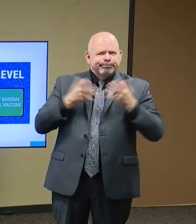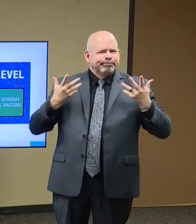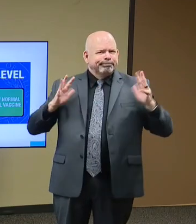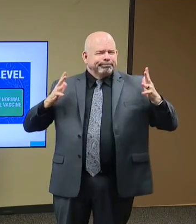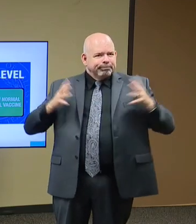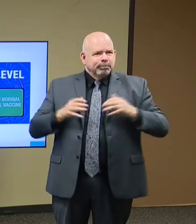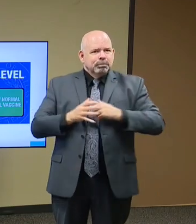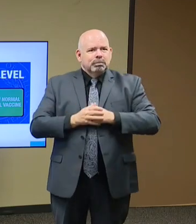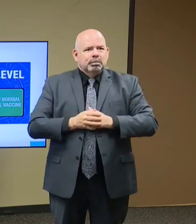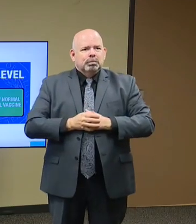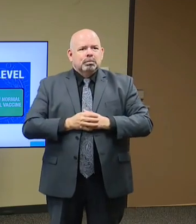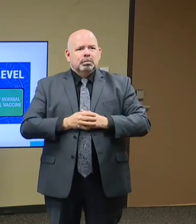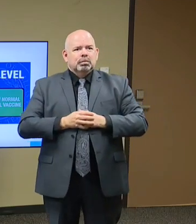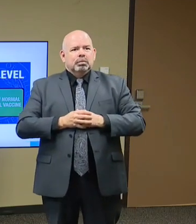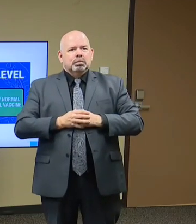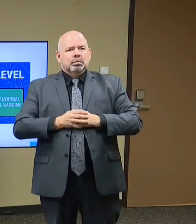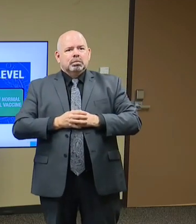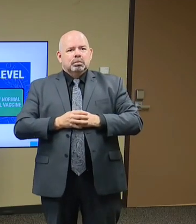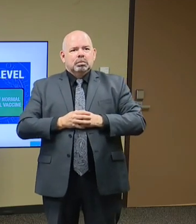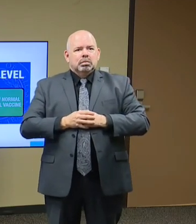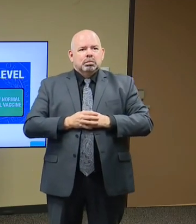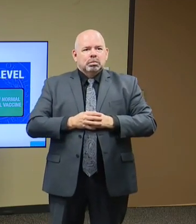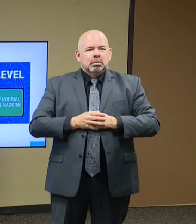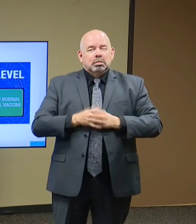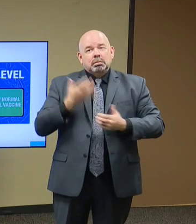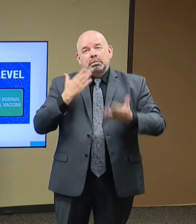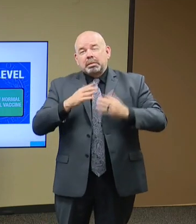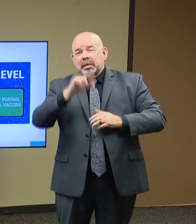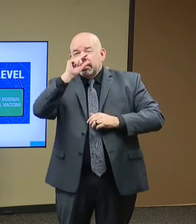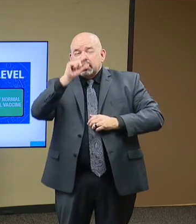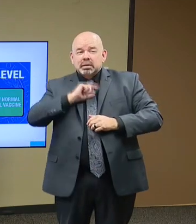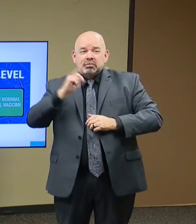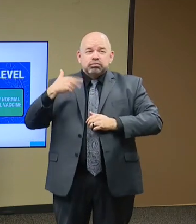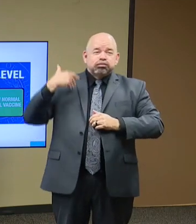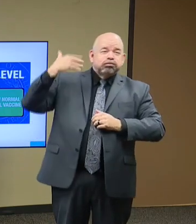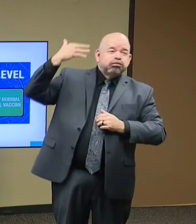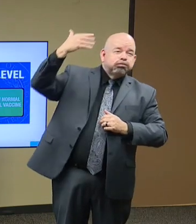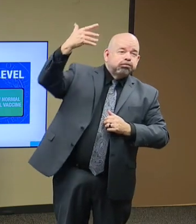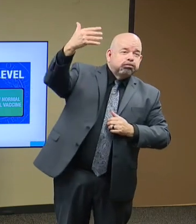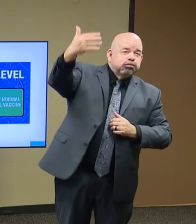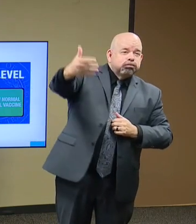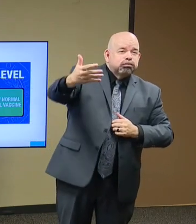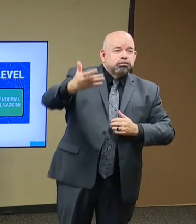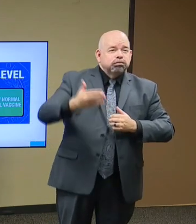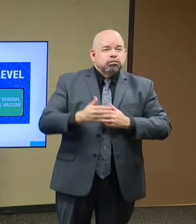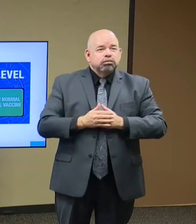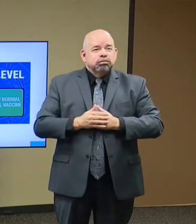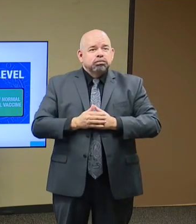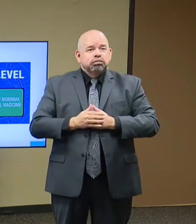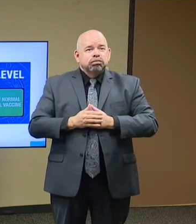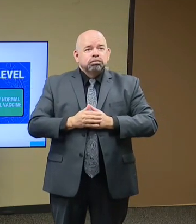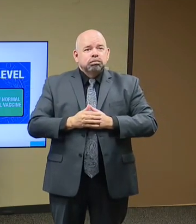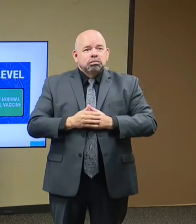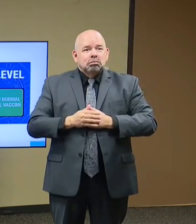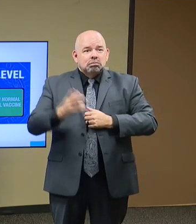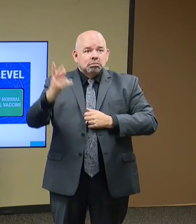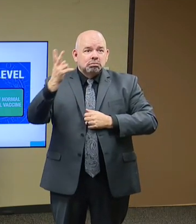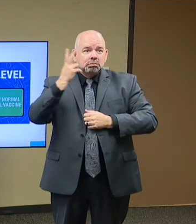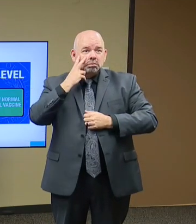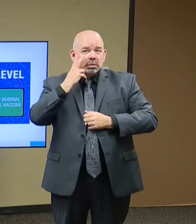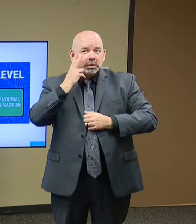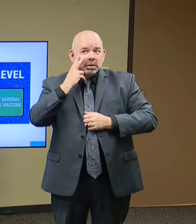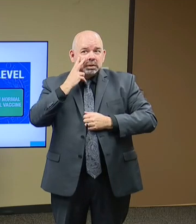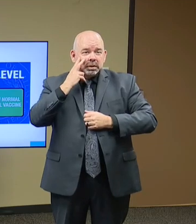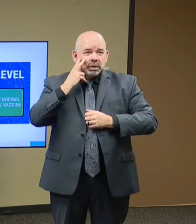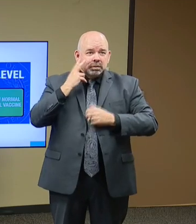us until, say, Thanksgiving, if we screw this up for the weekend, to get back to a safe level. And we want to be going